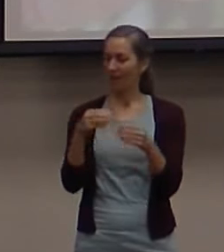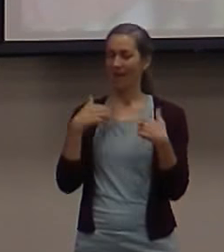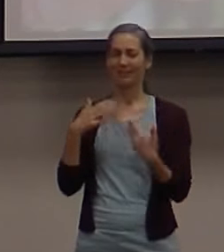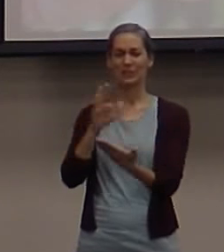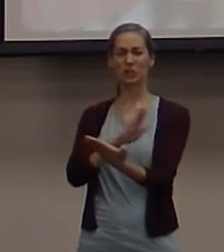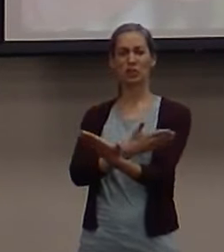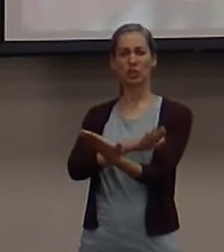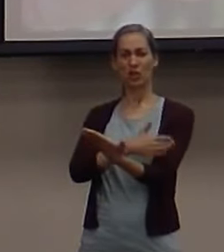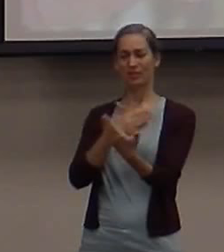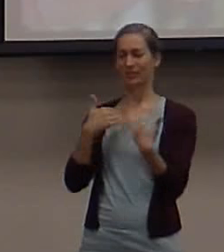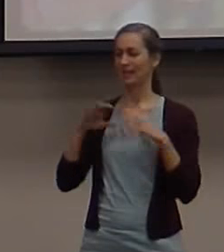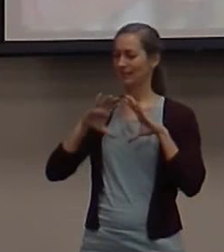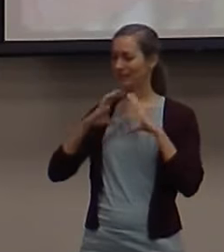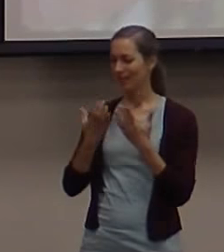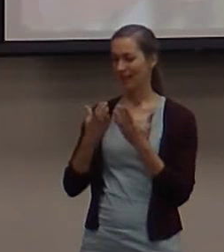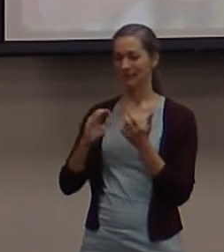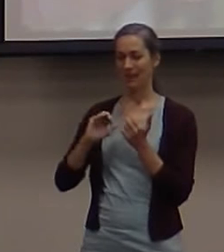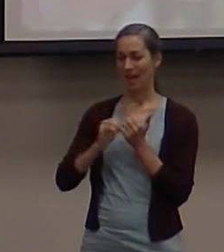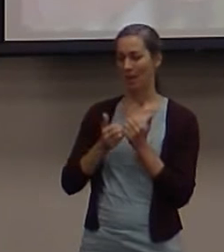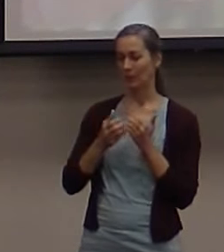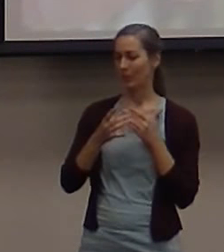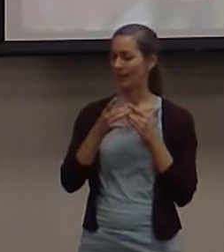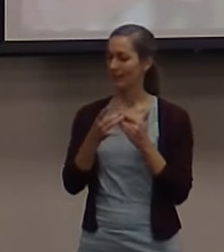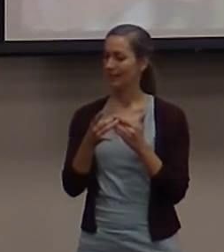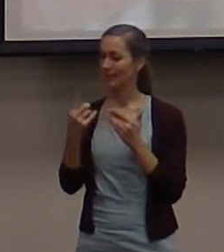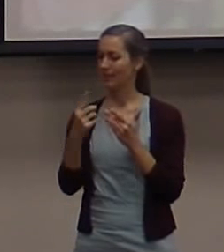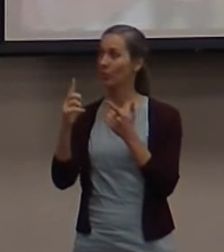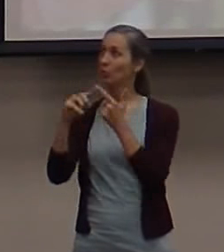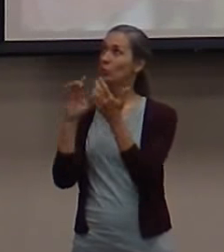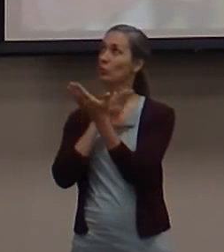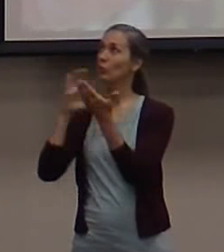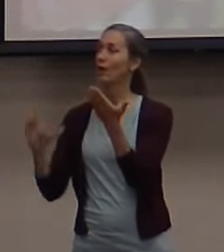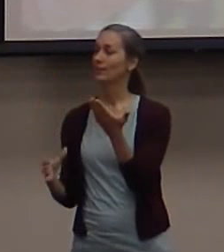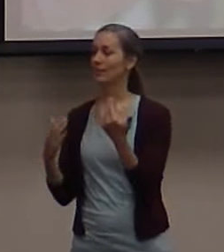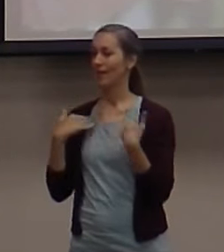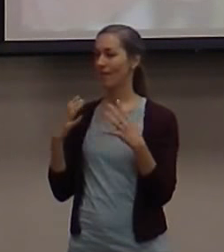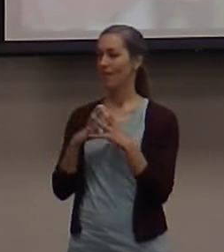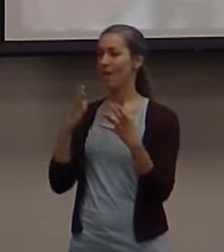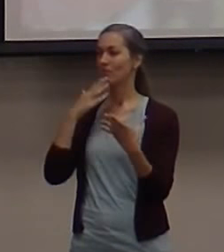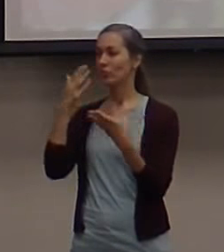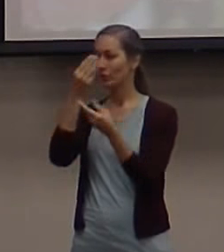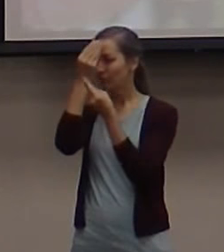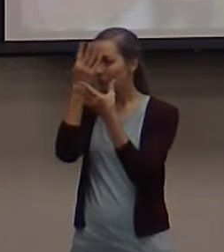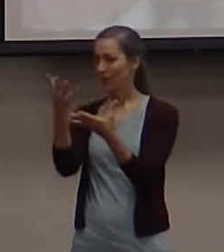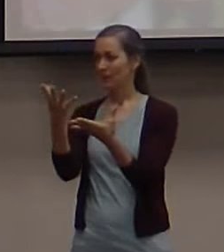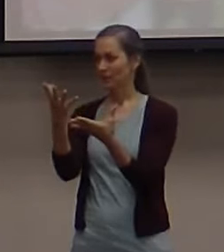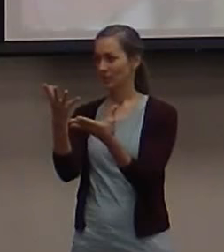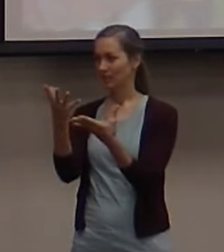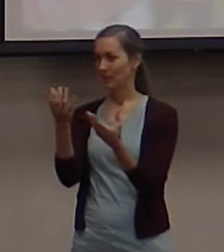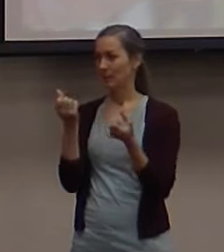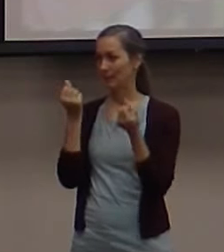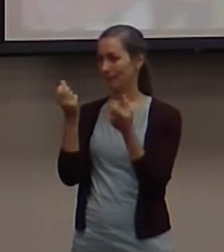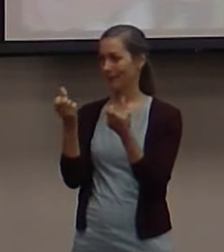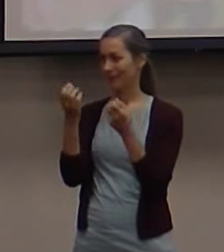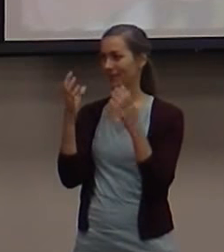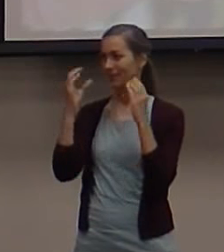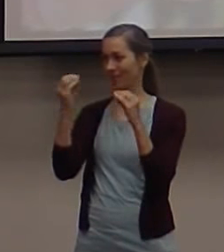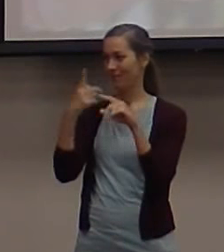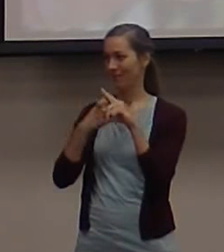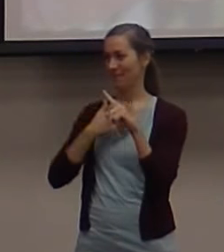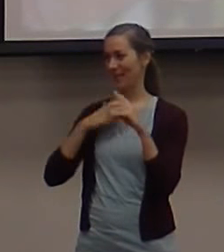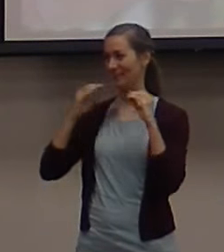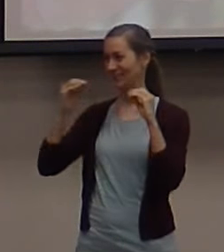how to lead a soul to Christ. It's got a lot of great things on it. A lot of them taught by my teachers from back in the